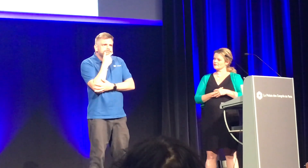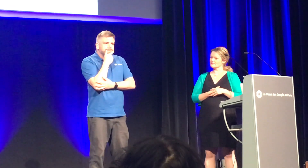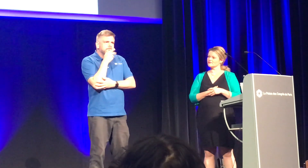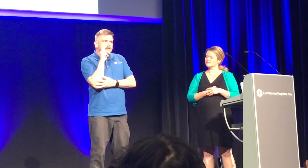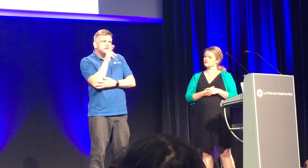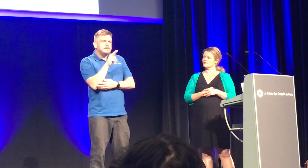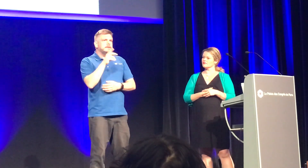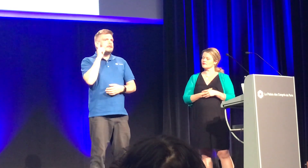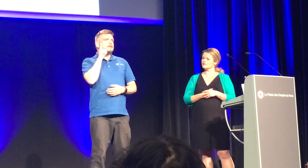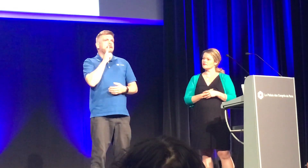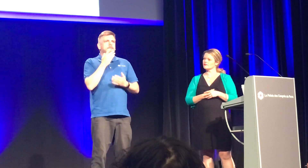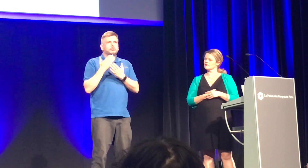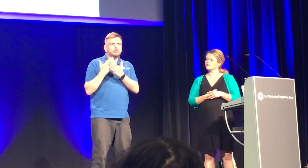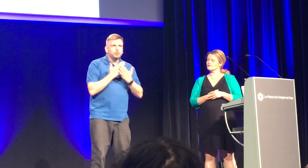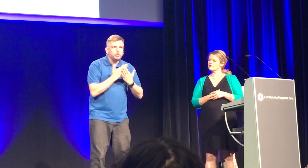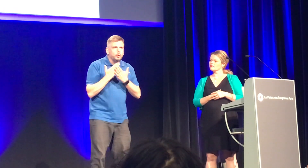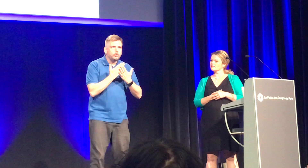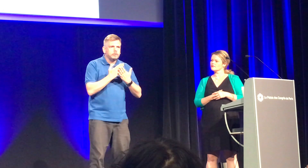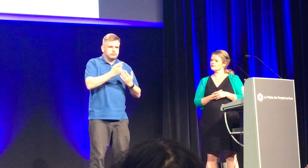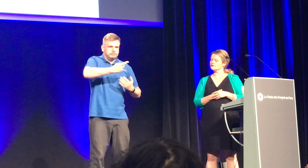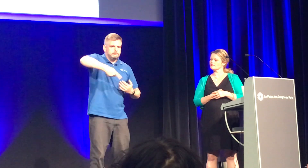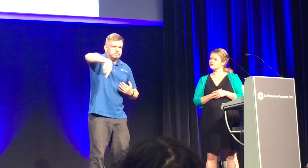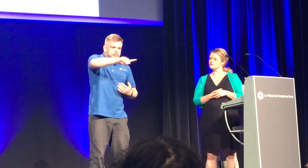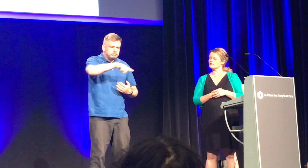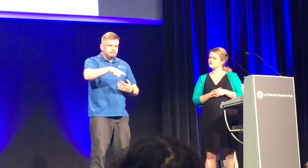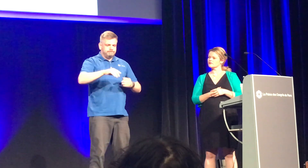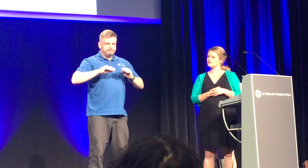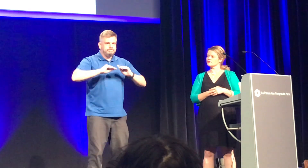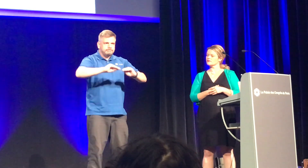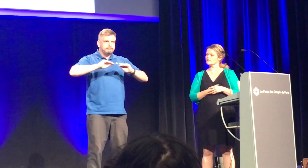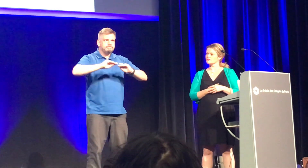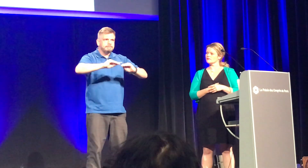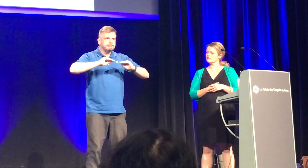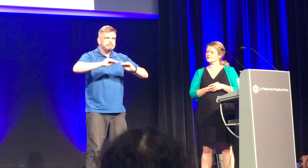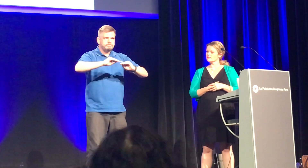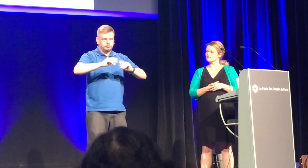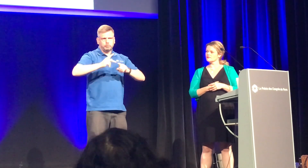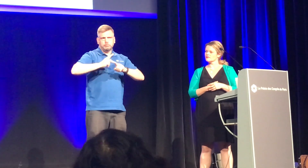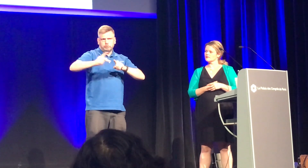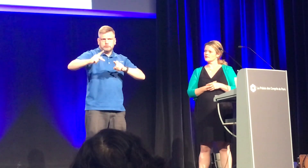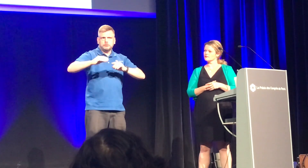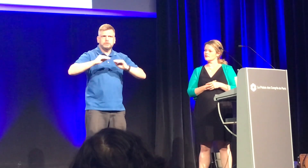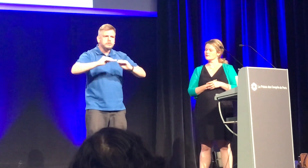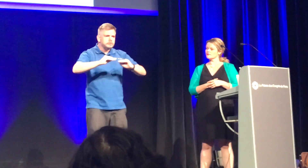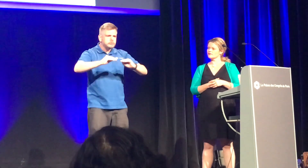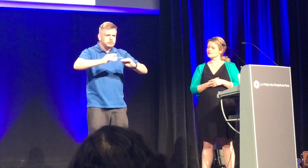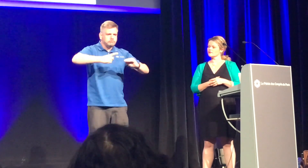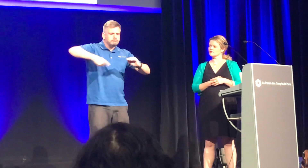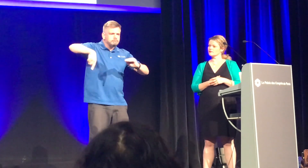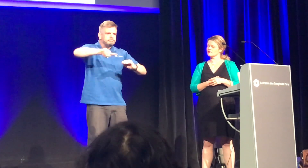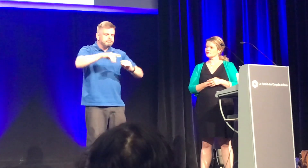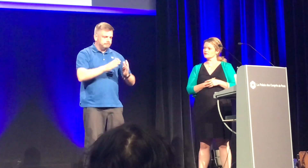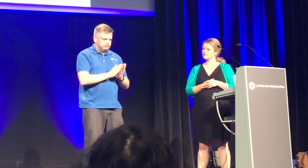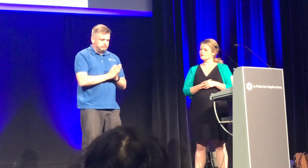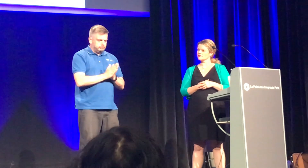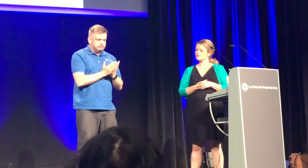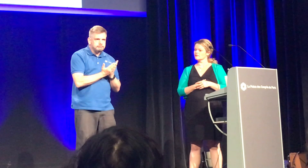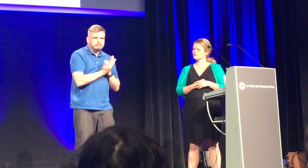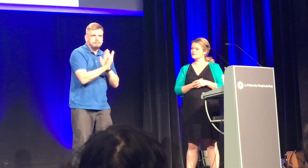And this project has brought together a group of people to work together because we've observed that in deaf education, many